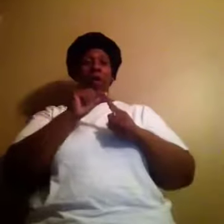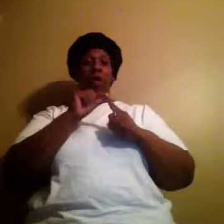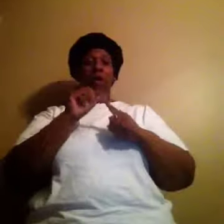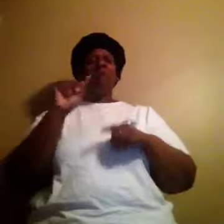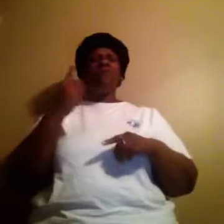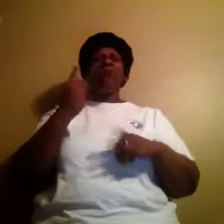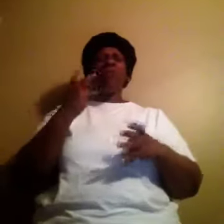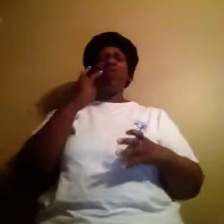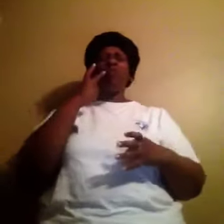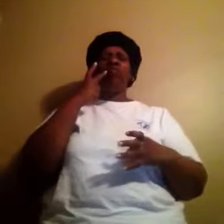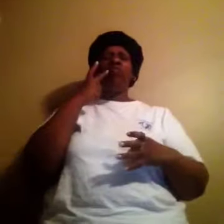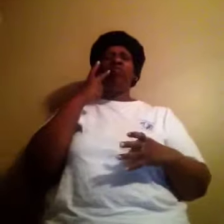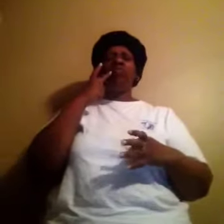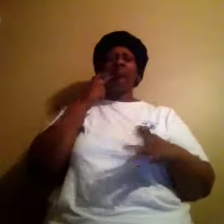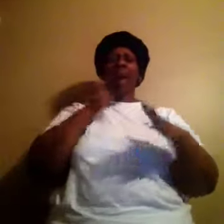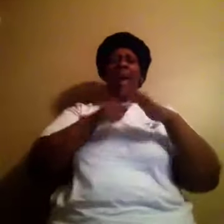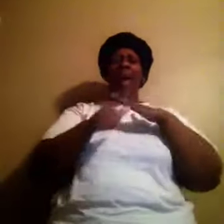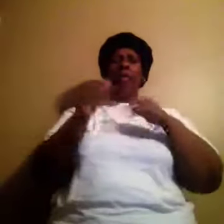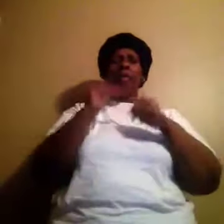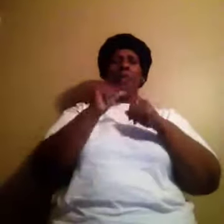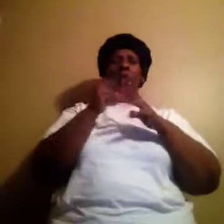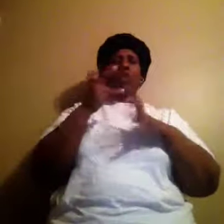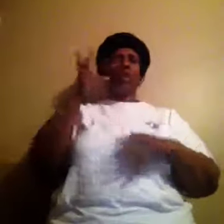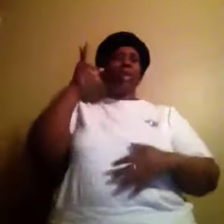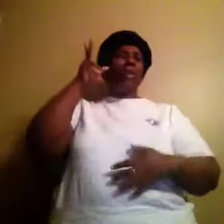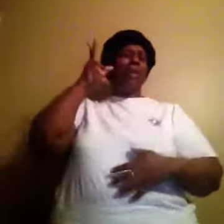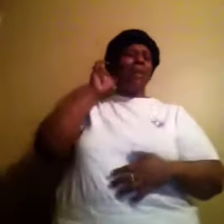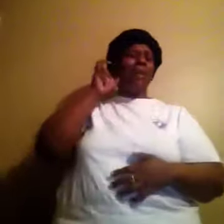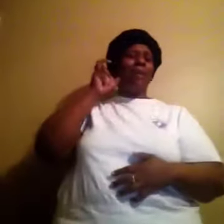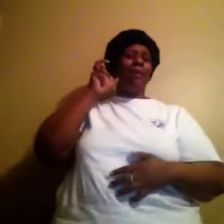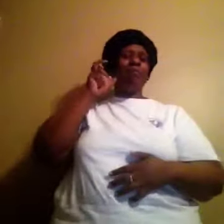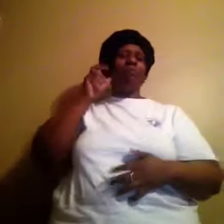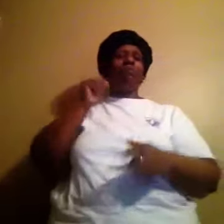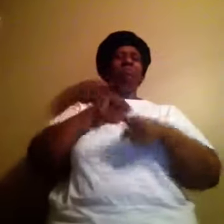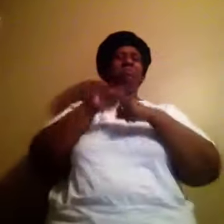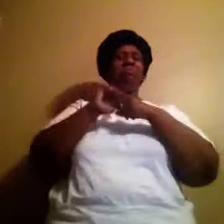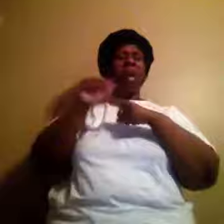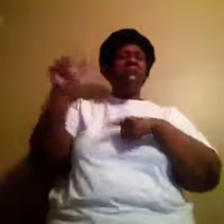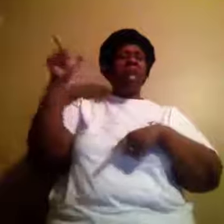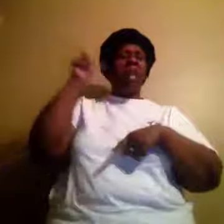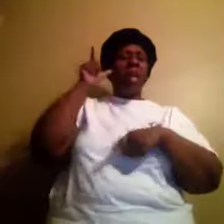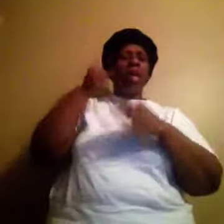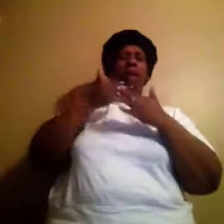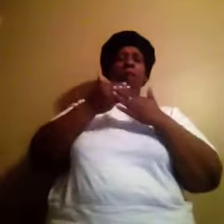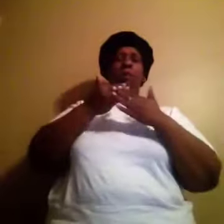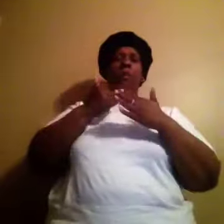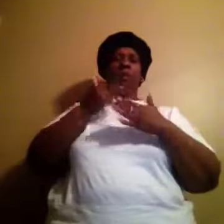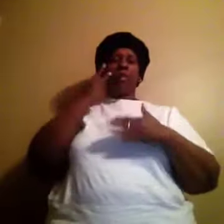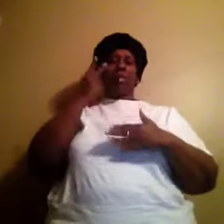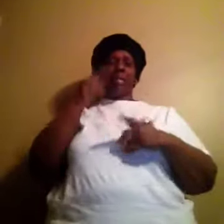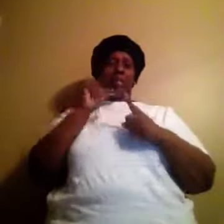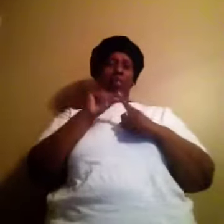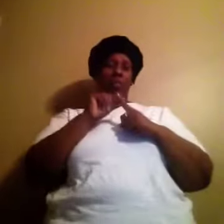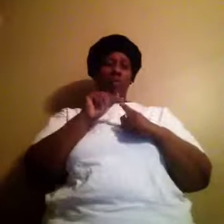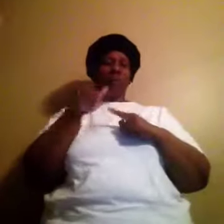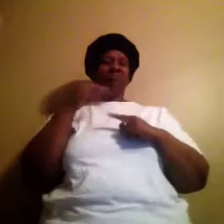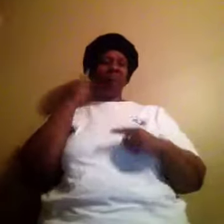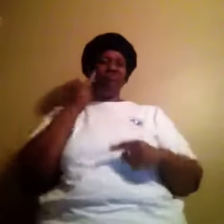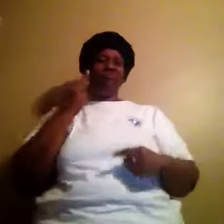want you to hear first. Really practice listening before you look at the word. Okay, so let's listen